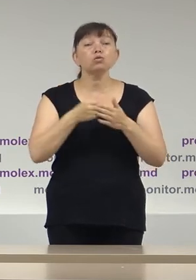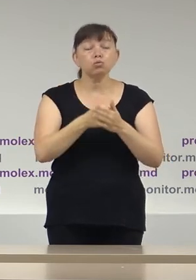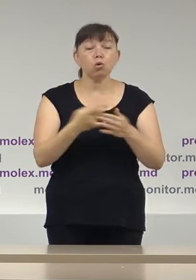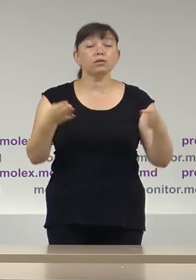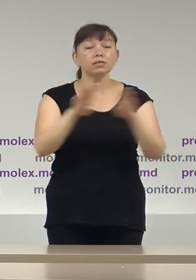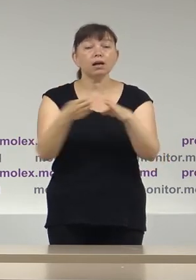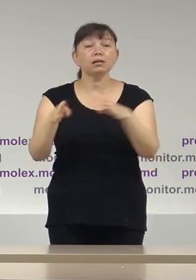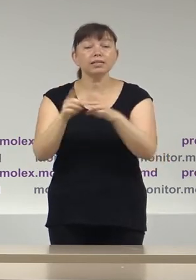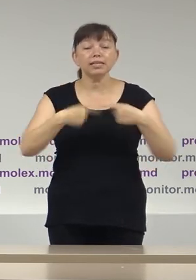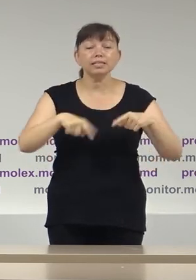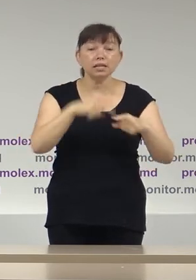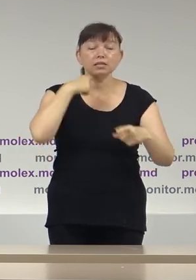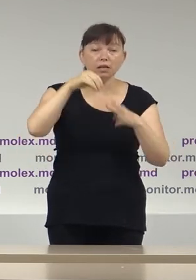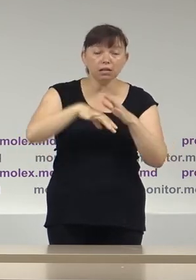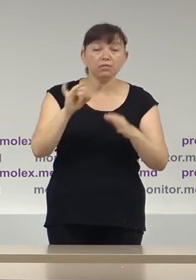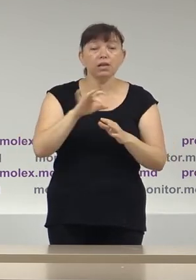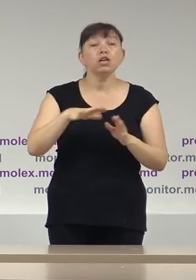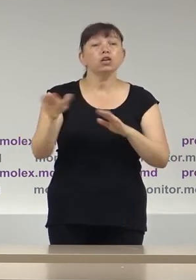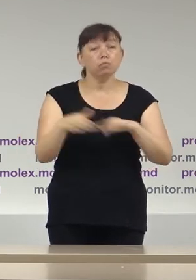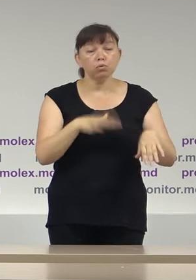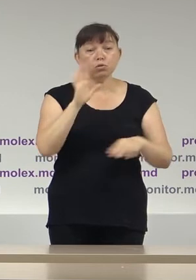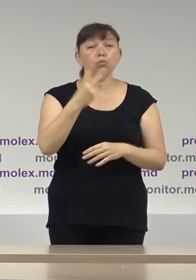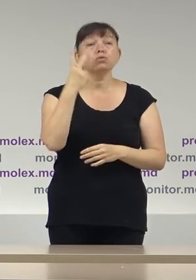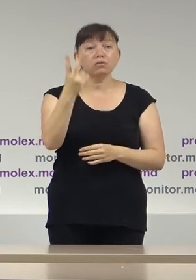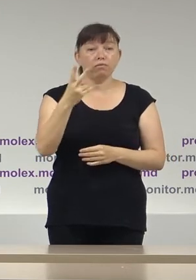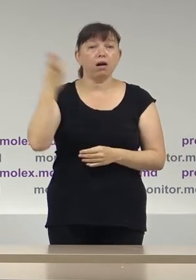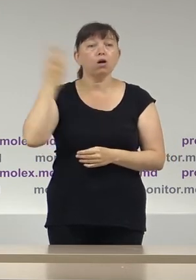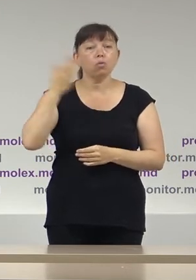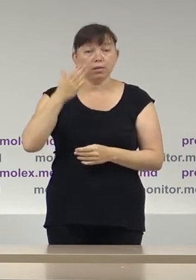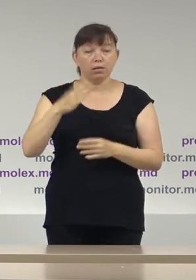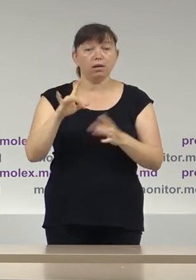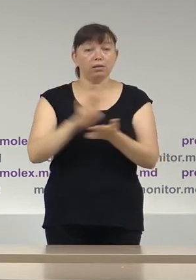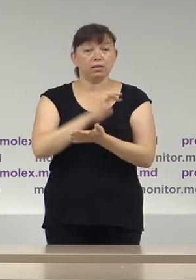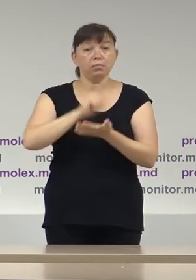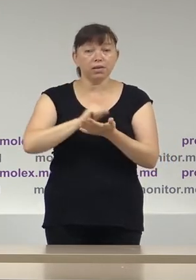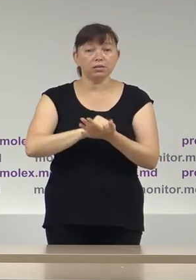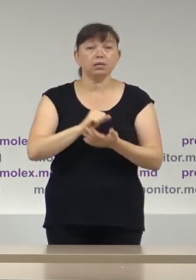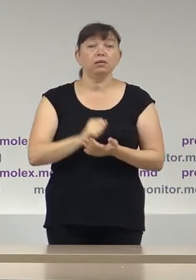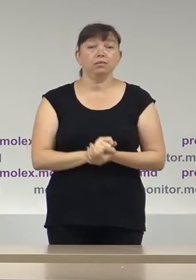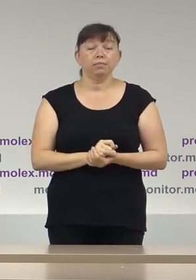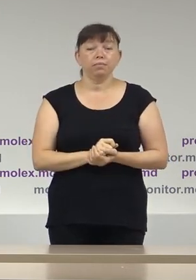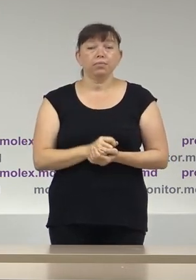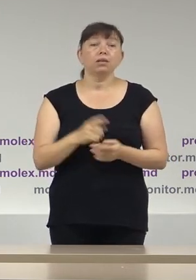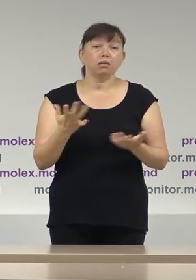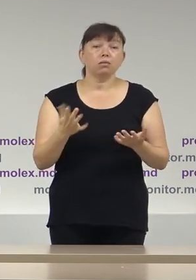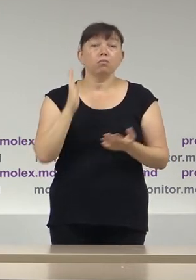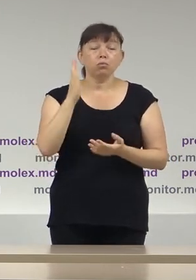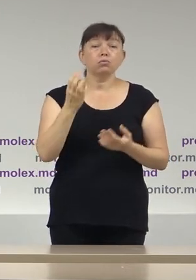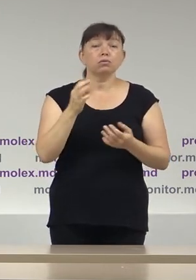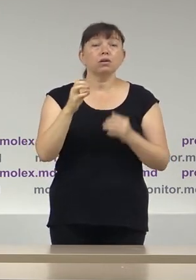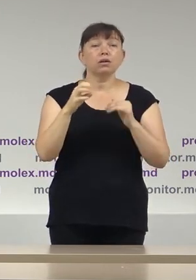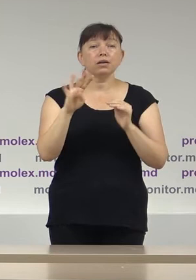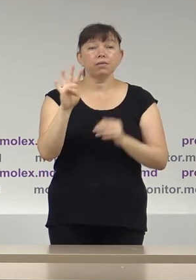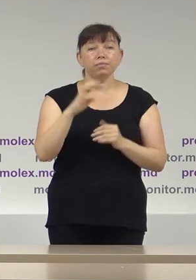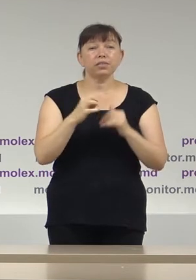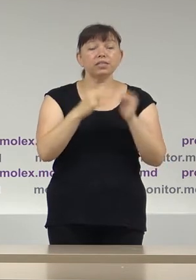2:30 p.m. Afterwards, before and after closing of the polling stations, we'll issue 2 press releases without